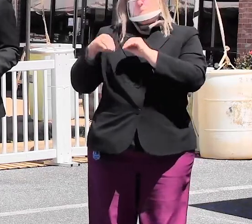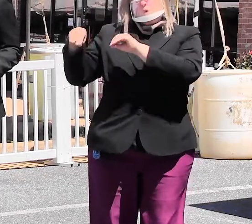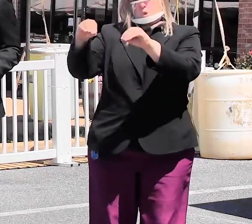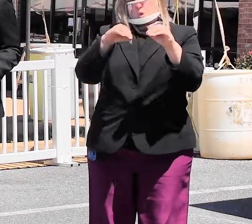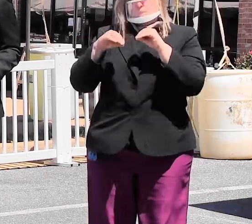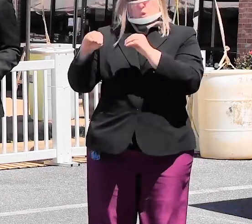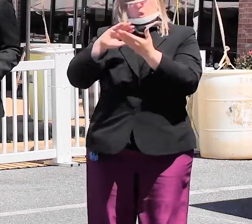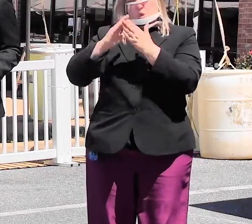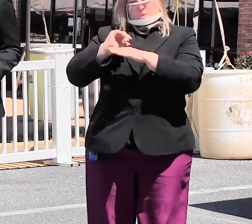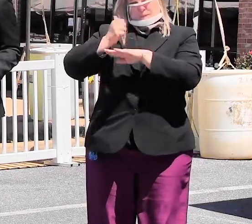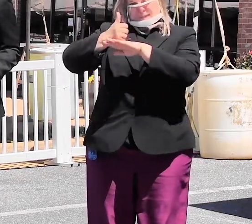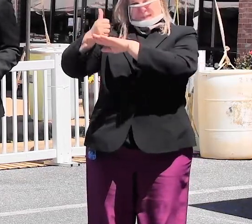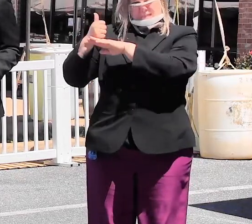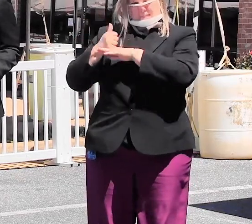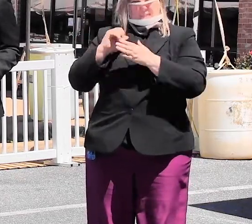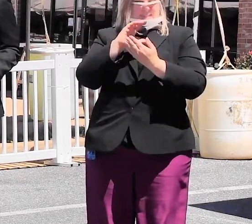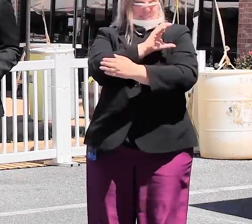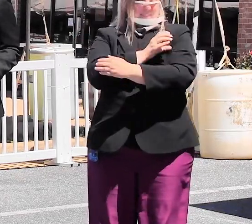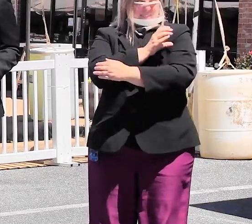clinics.